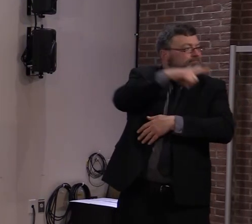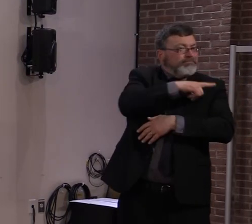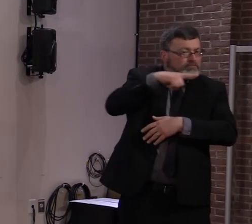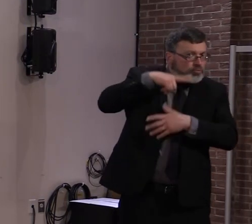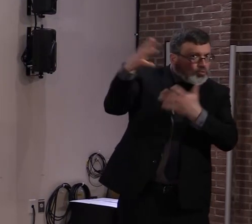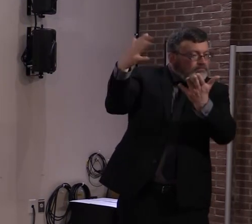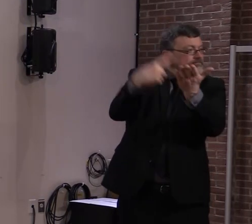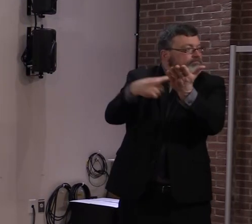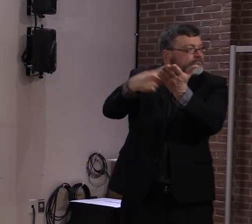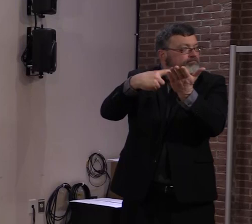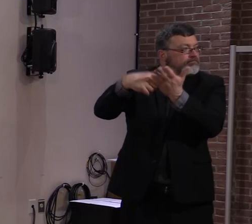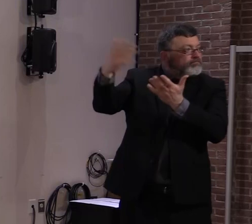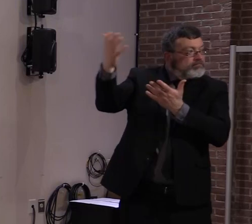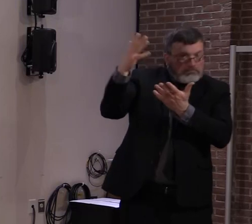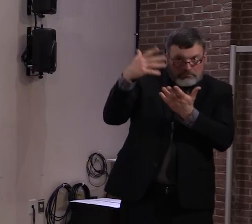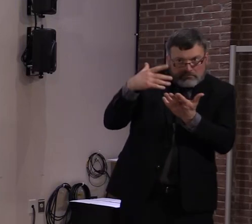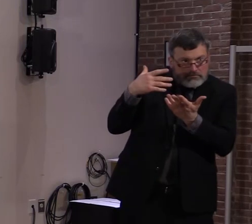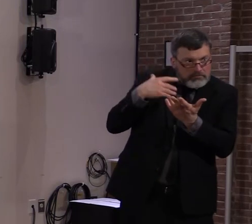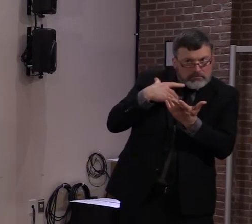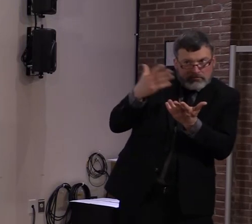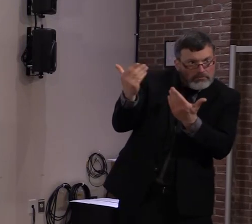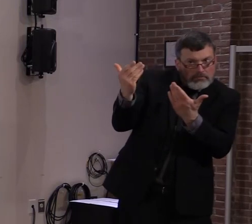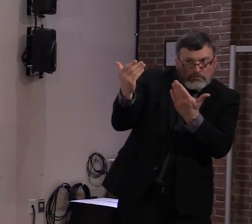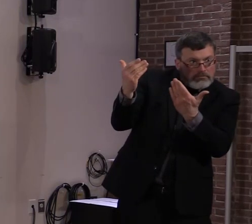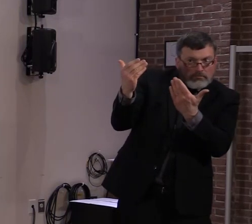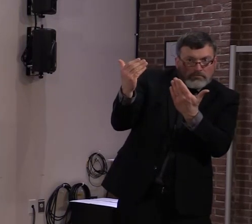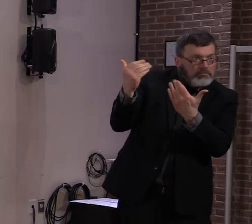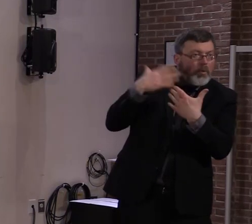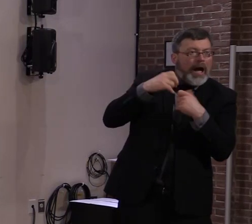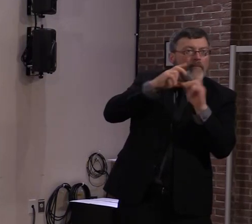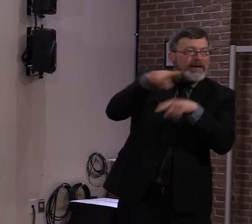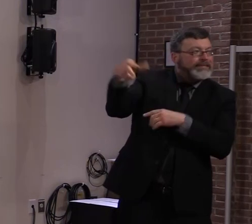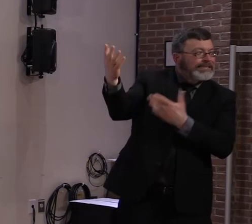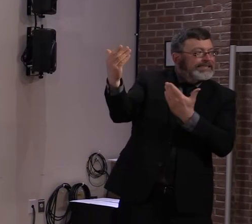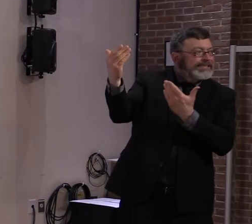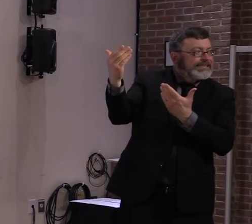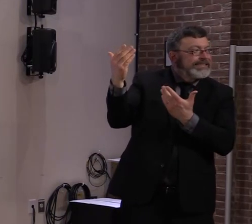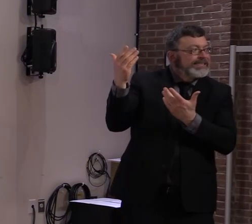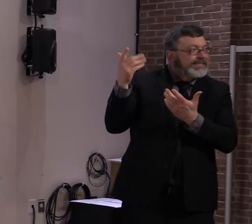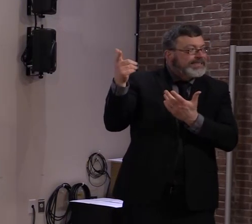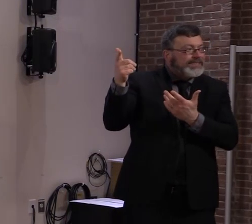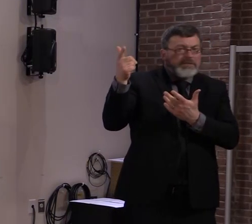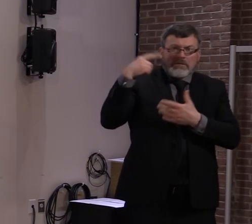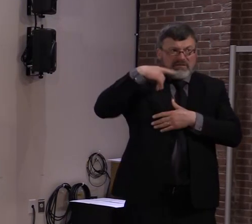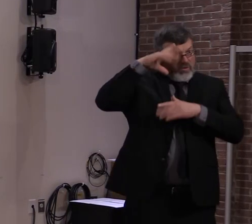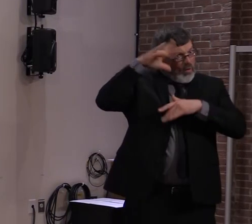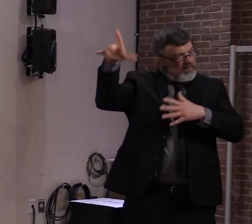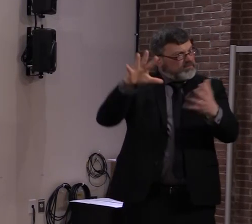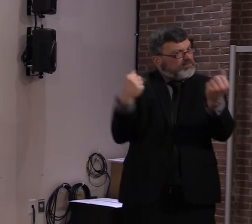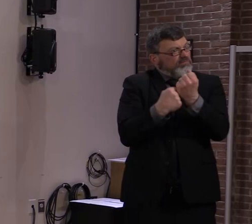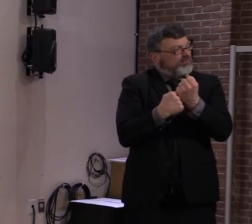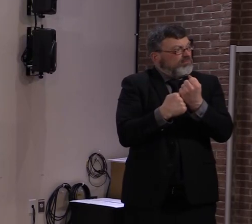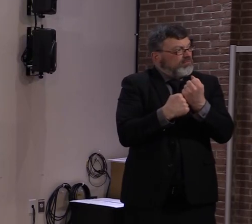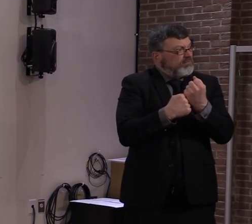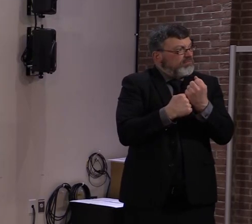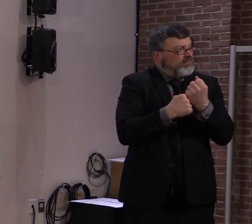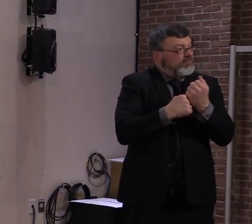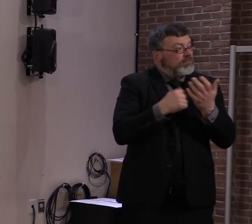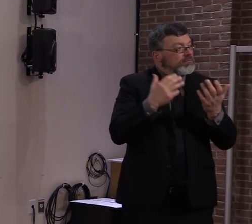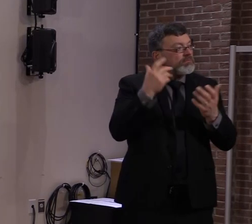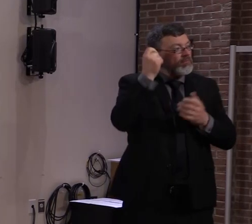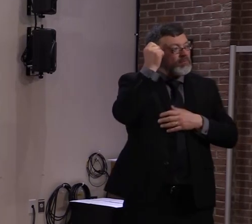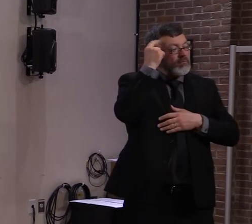and we are very appreciative of their insight and participation. This transition plan is a two-step process,